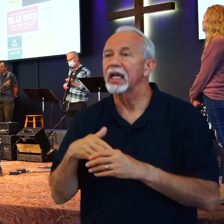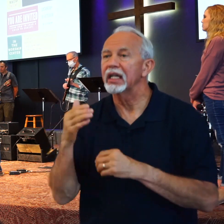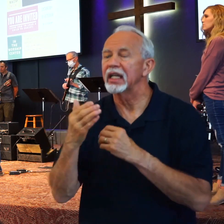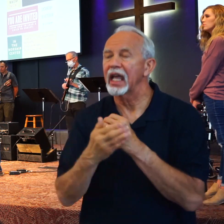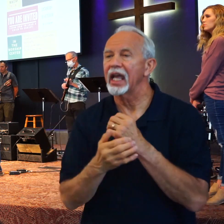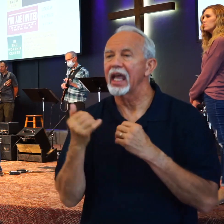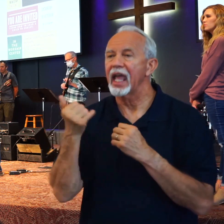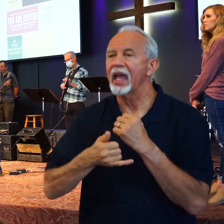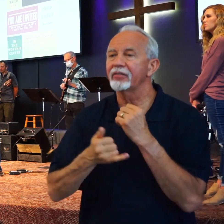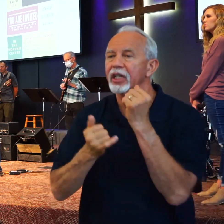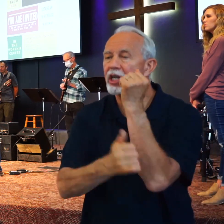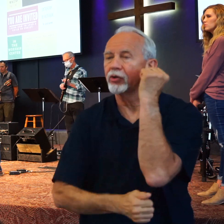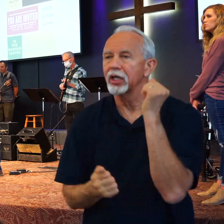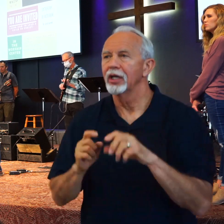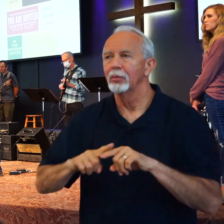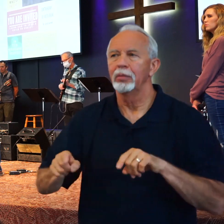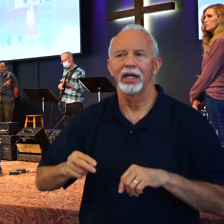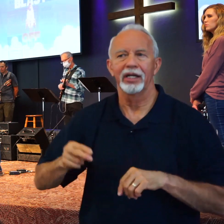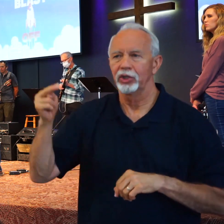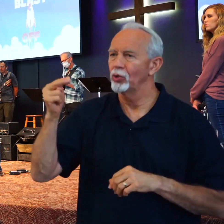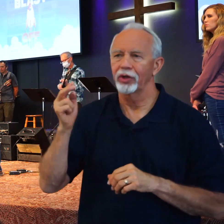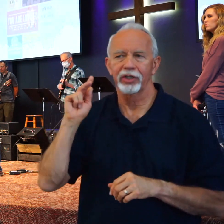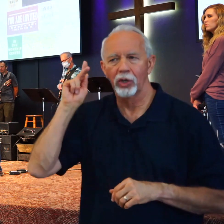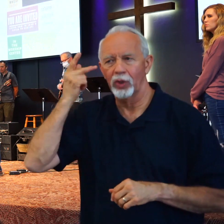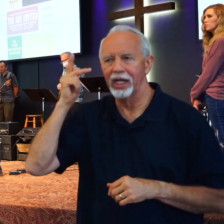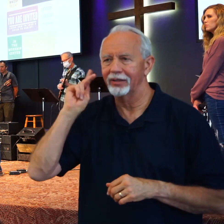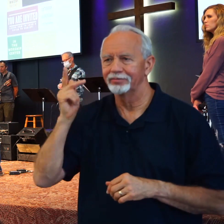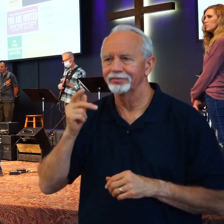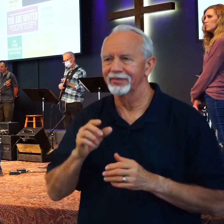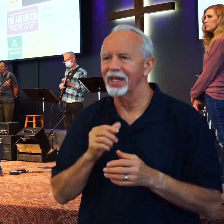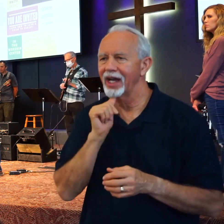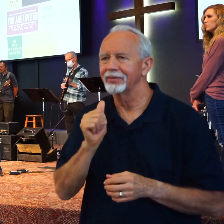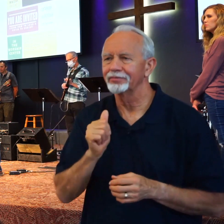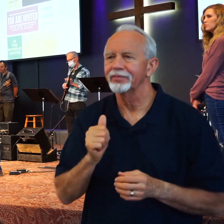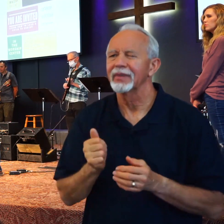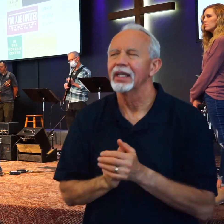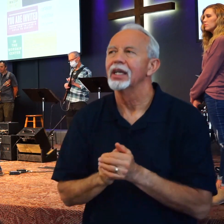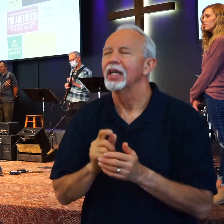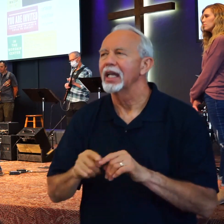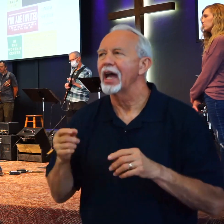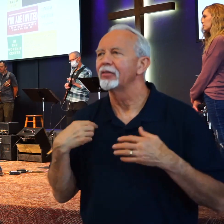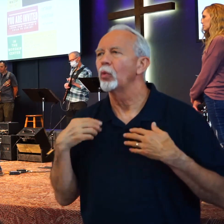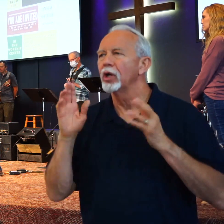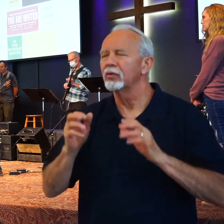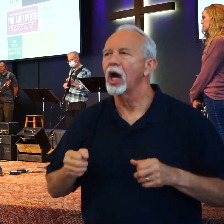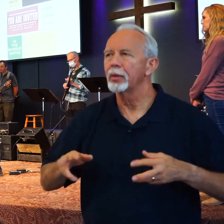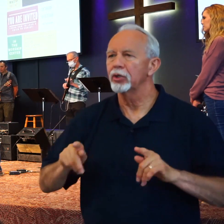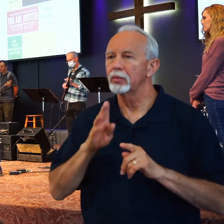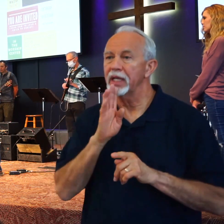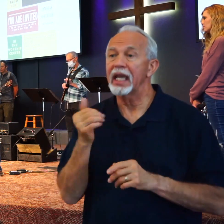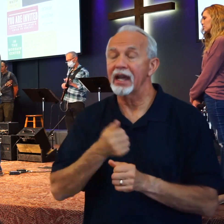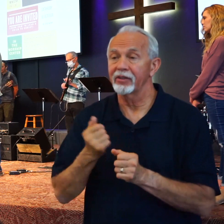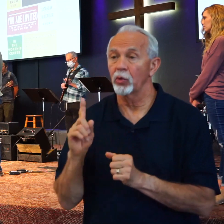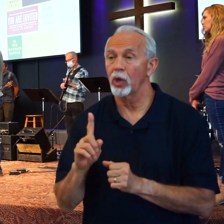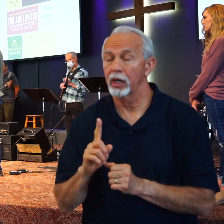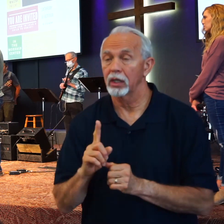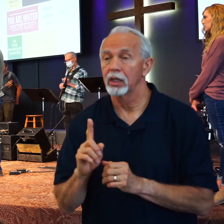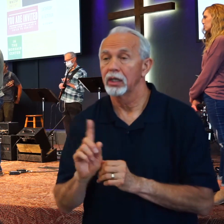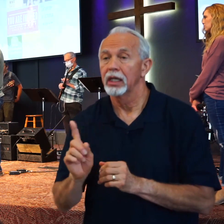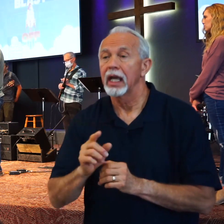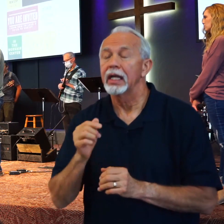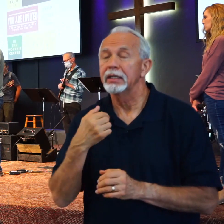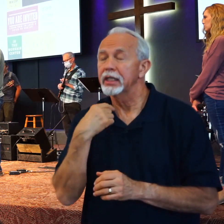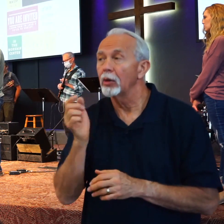Korea. And so we get special opportunity to just be everywhere and tell people about